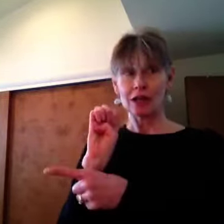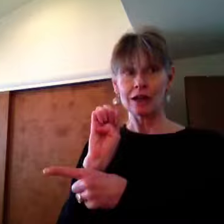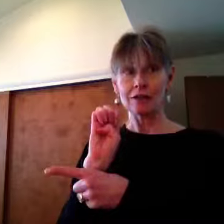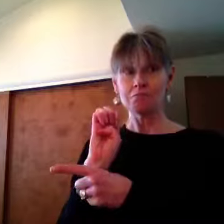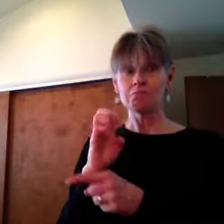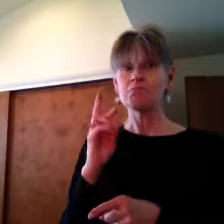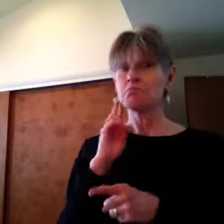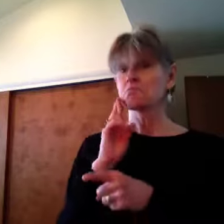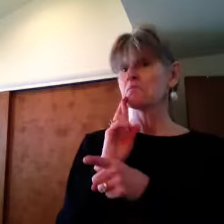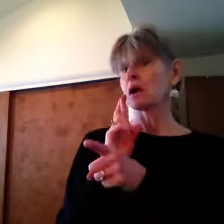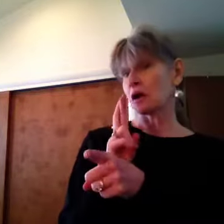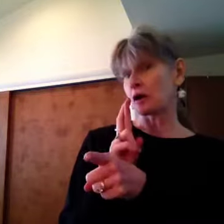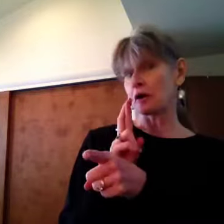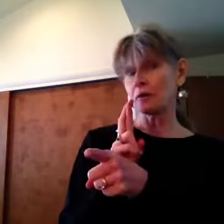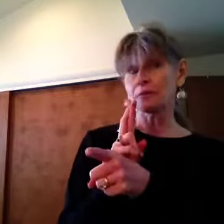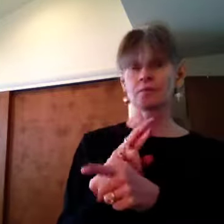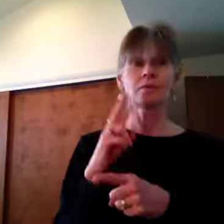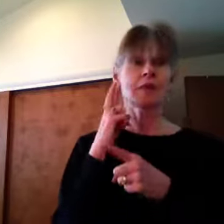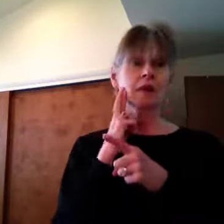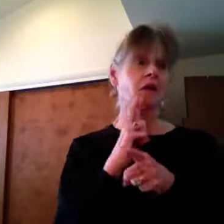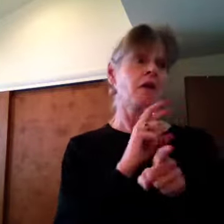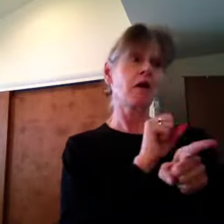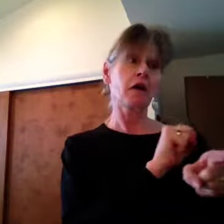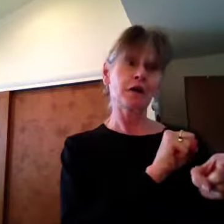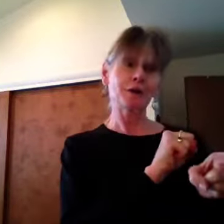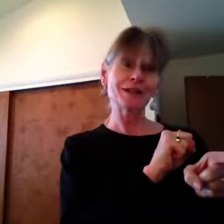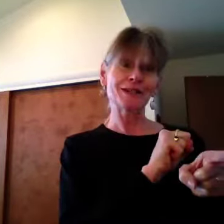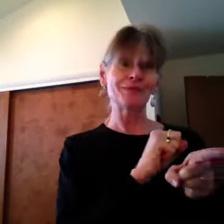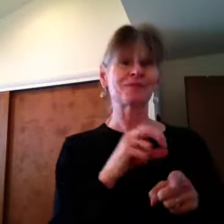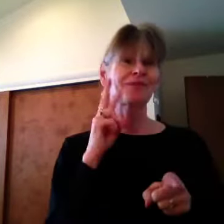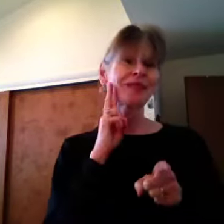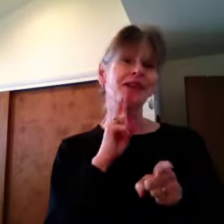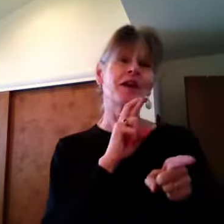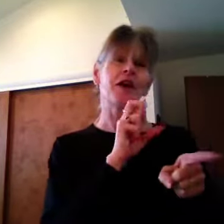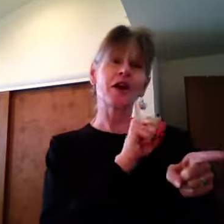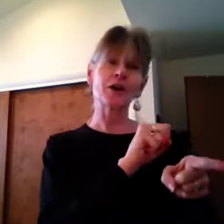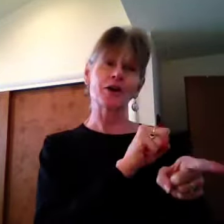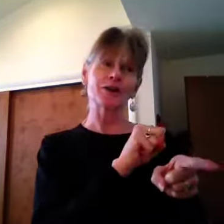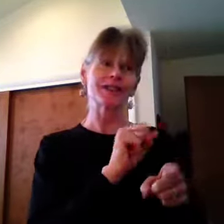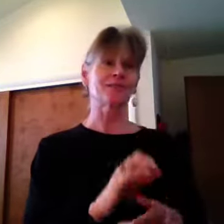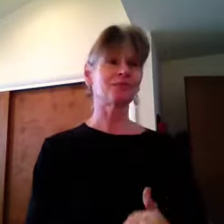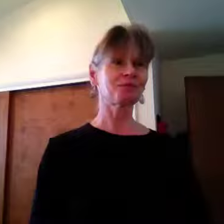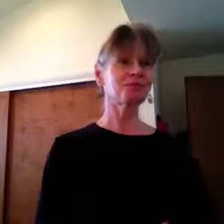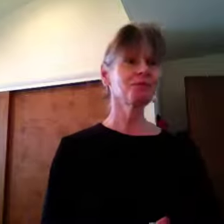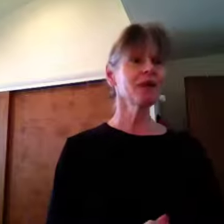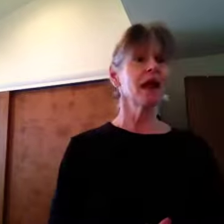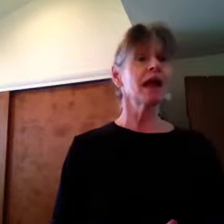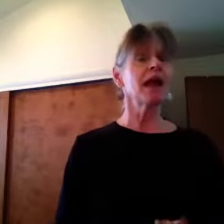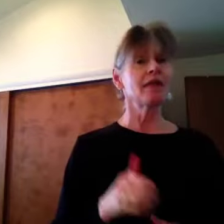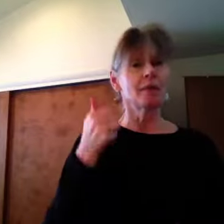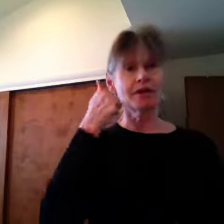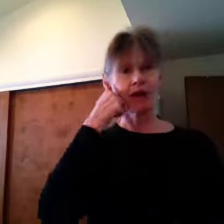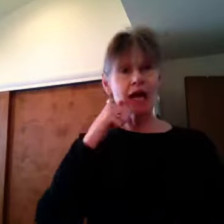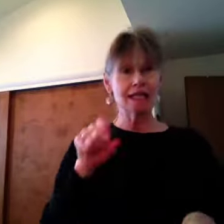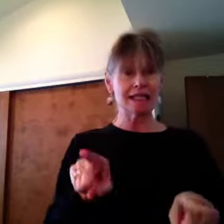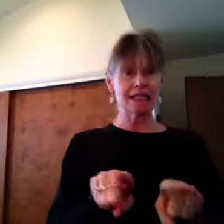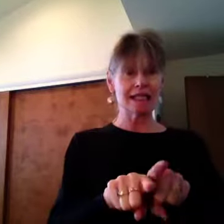she, her, hers, hers. And then we've got